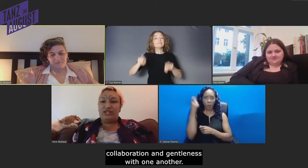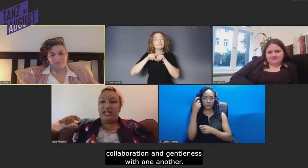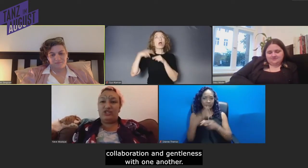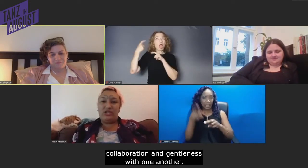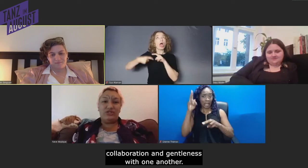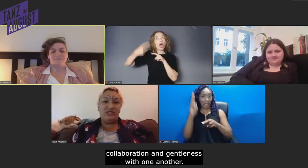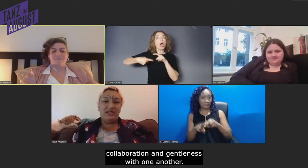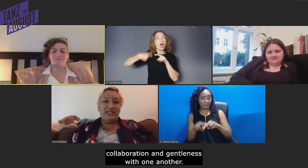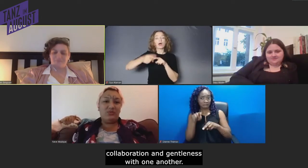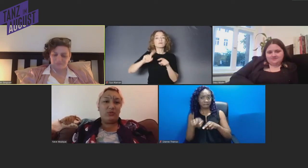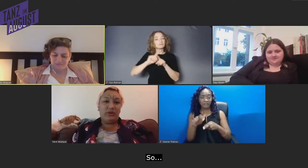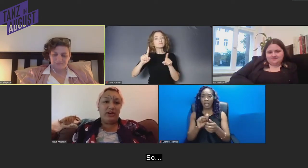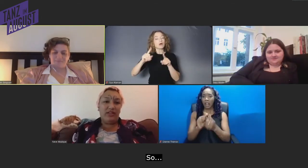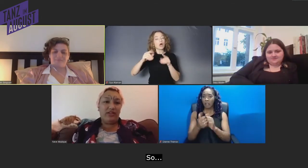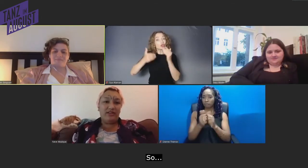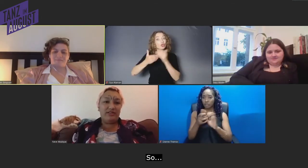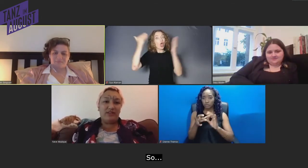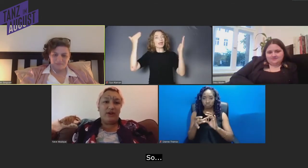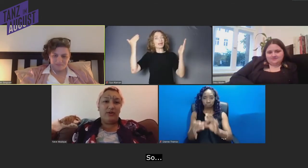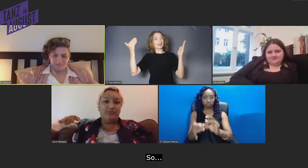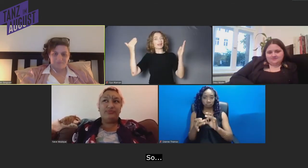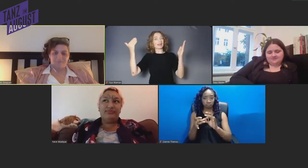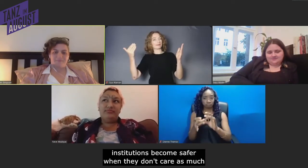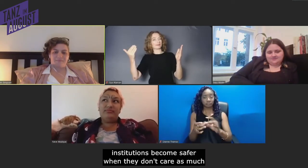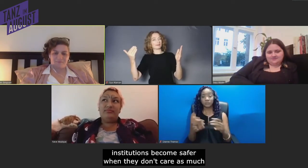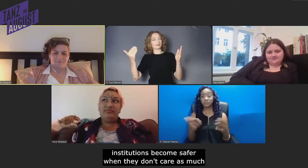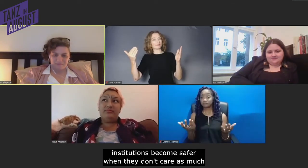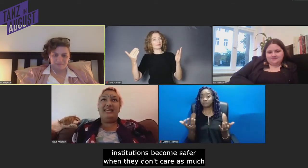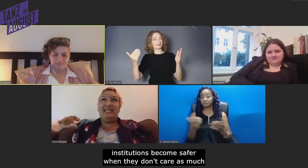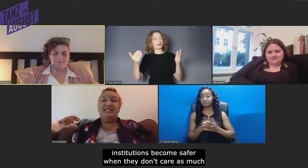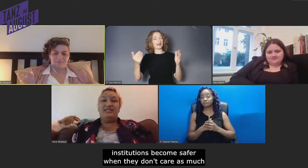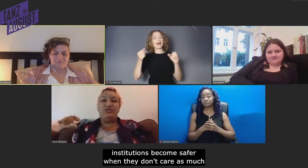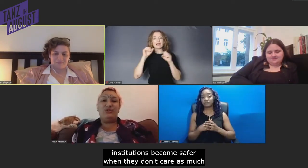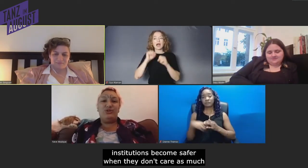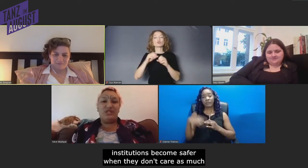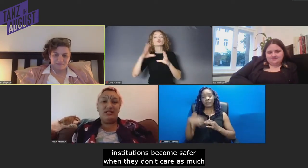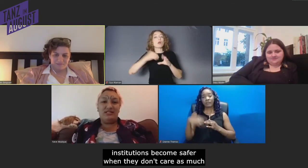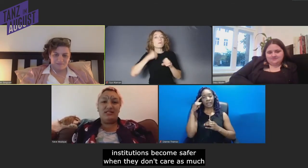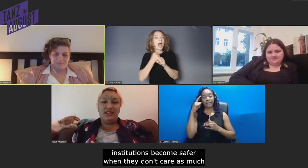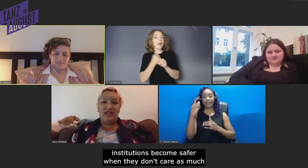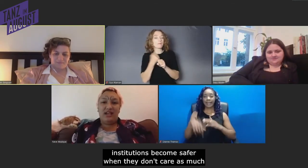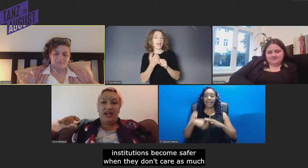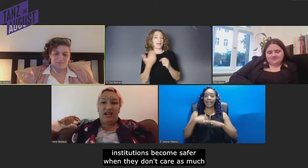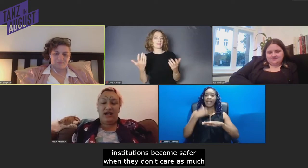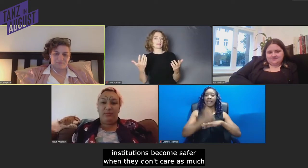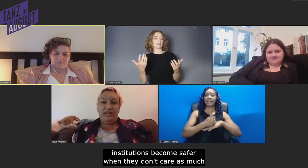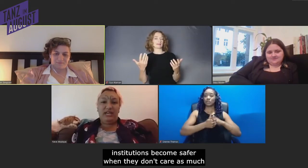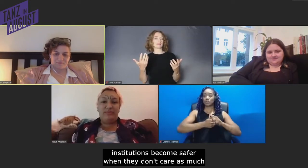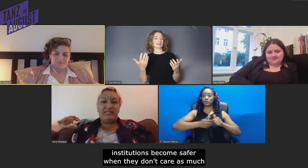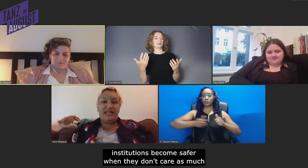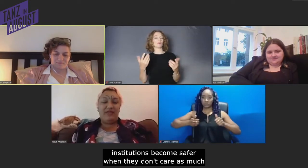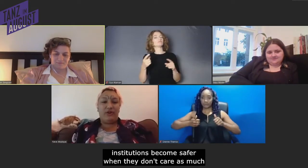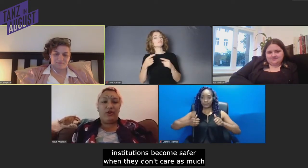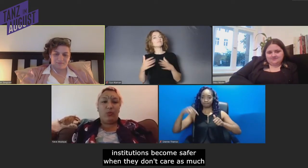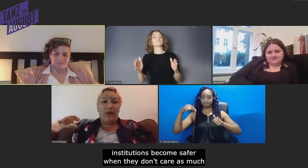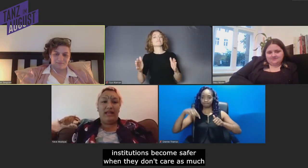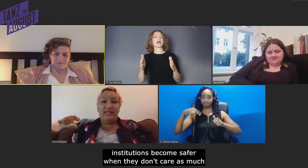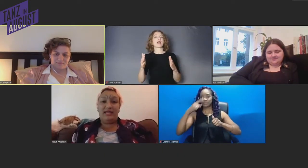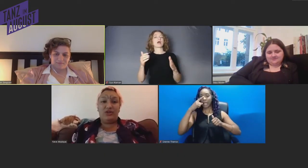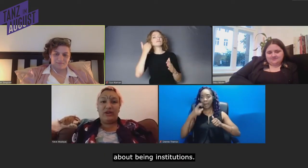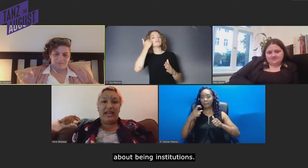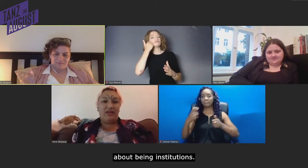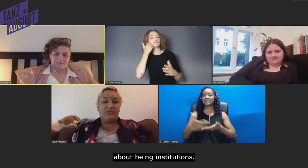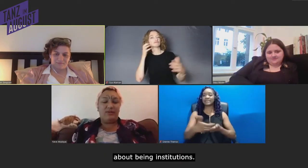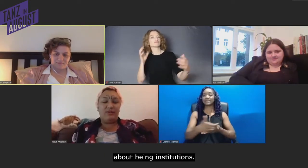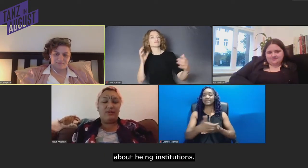collaboration and gentleness with one another. So I think institutions become safer when they